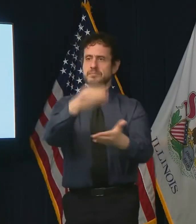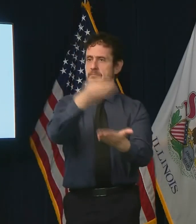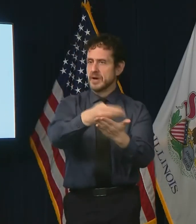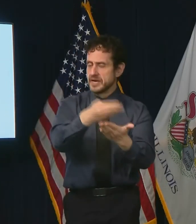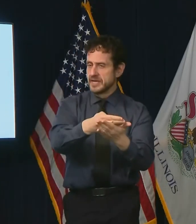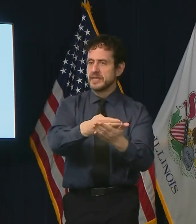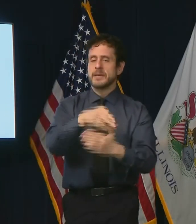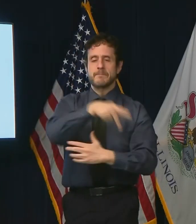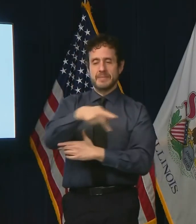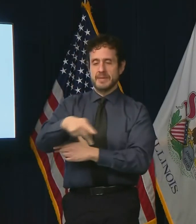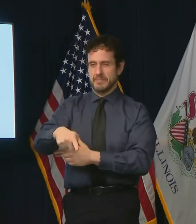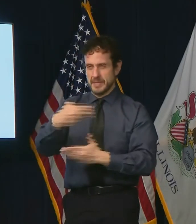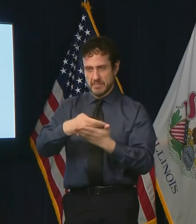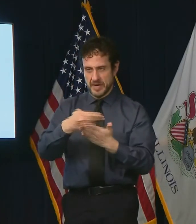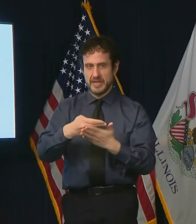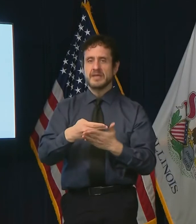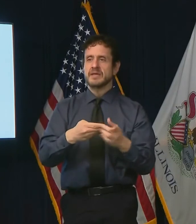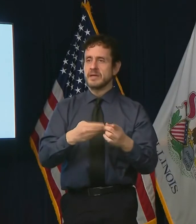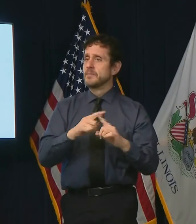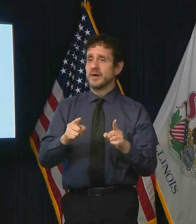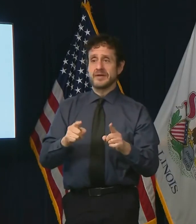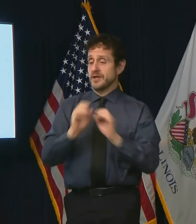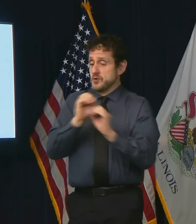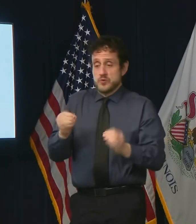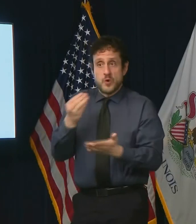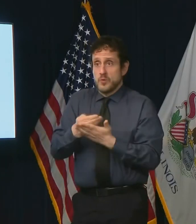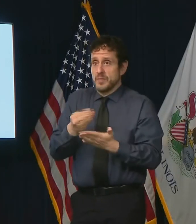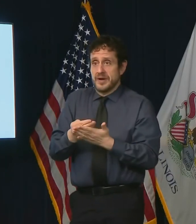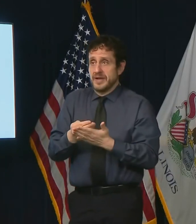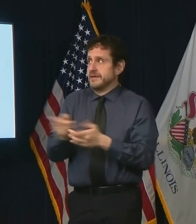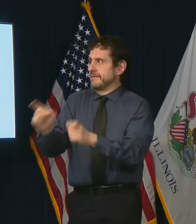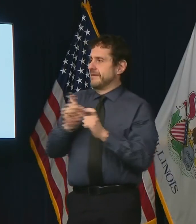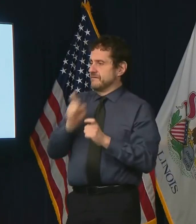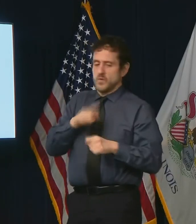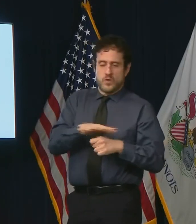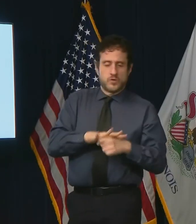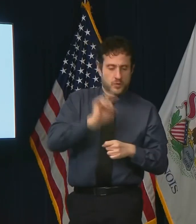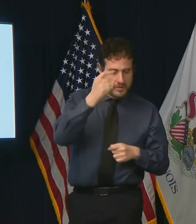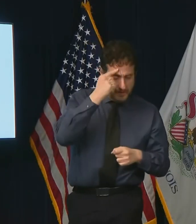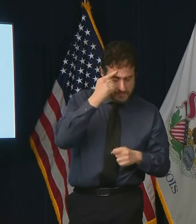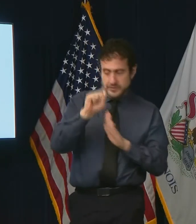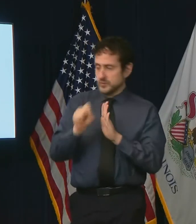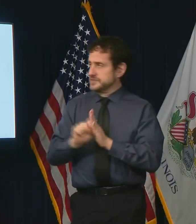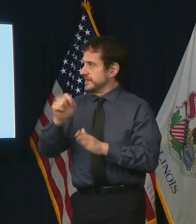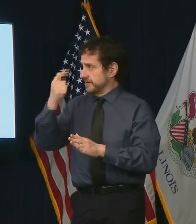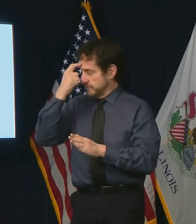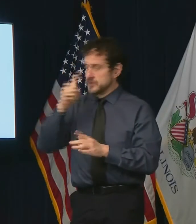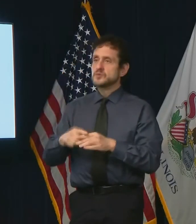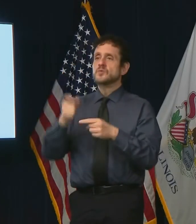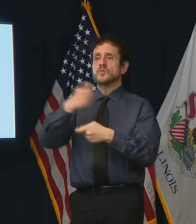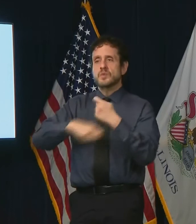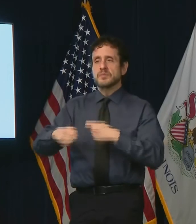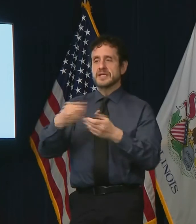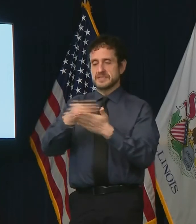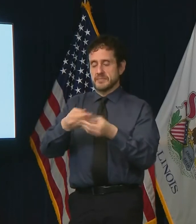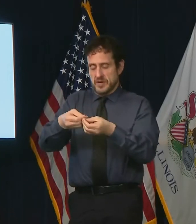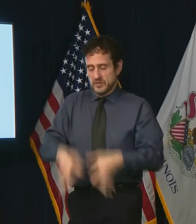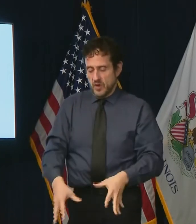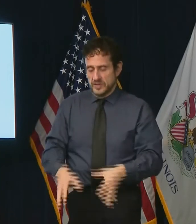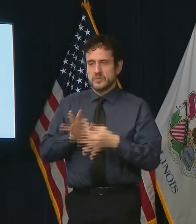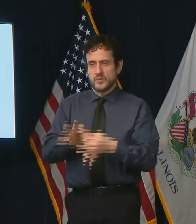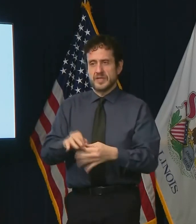PPP and otherwise, but nothing came to local and state governments to replace the revenue that was lost as a result